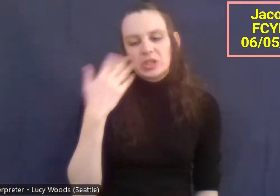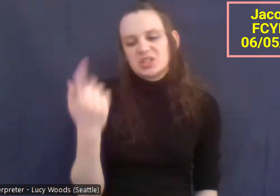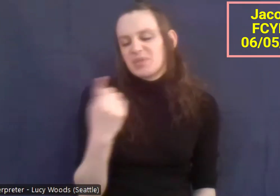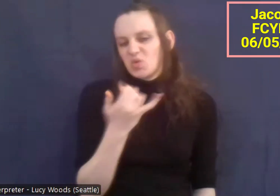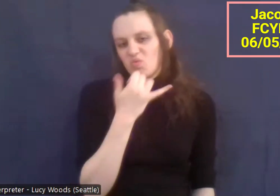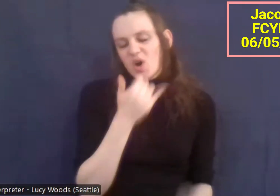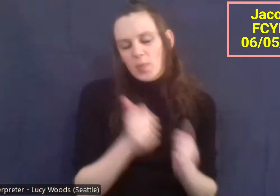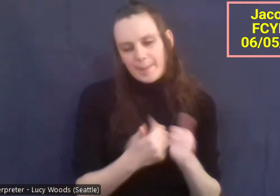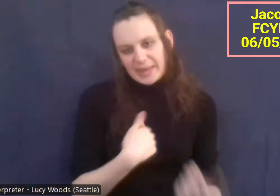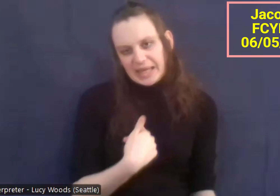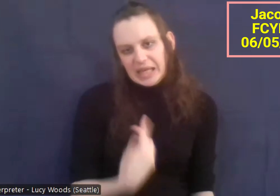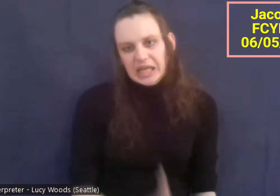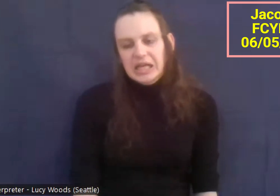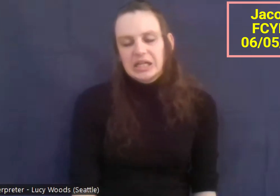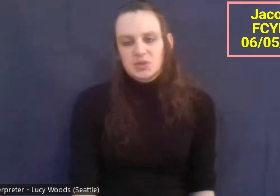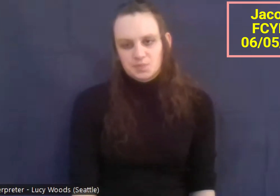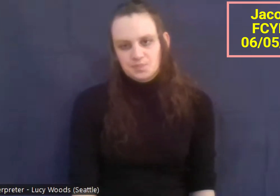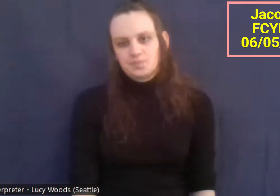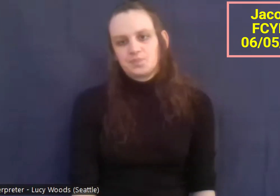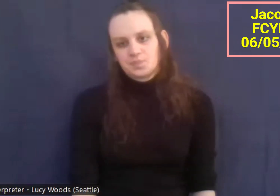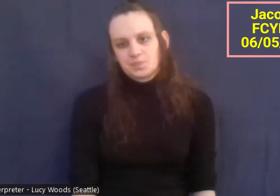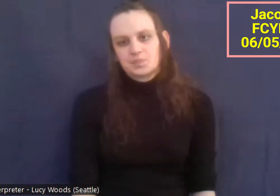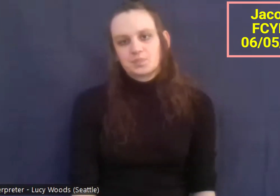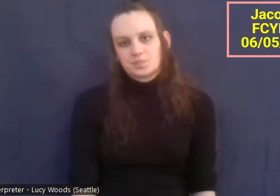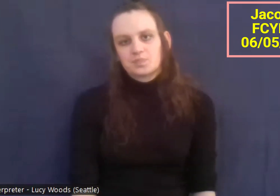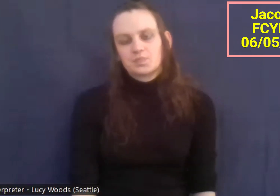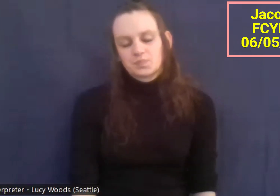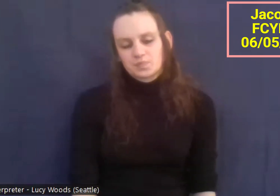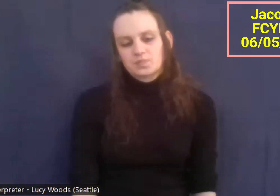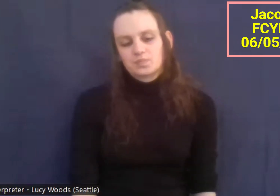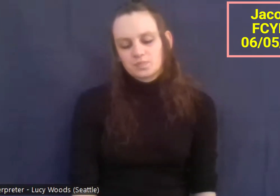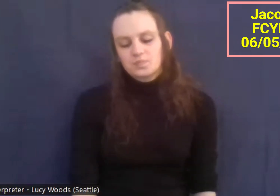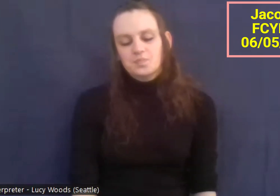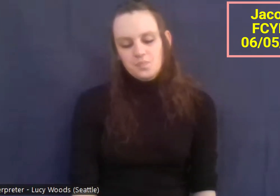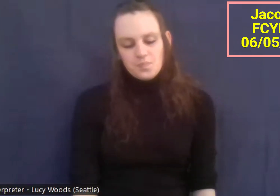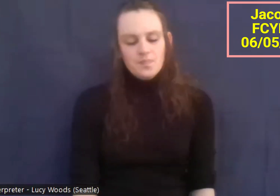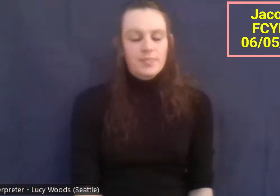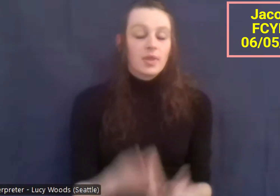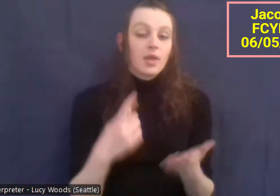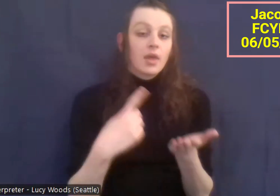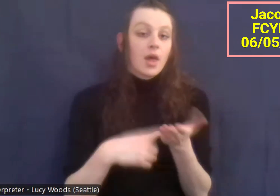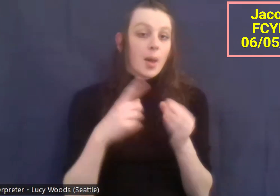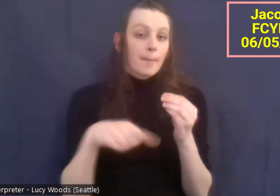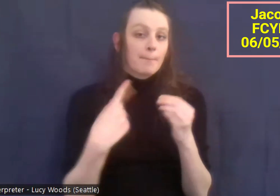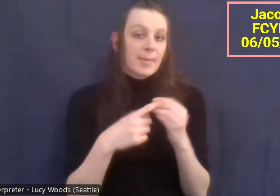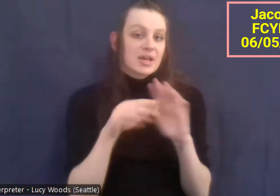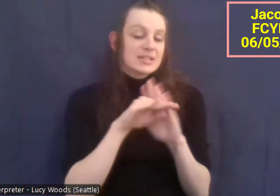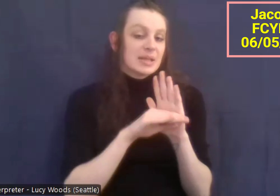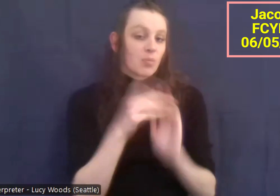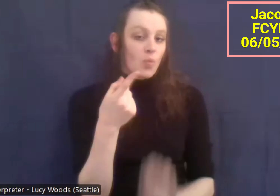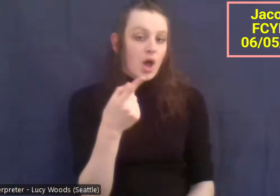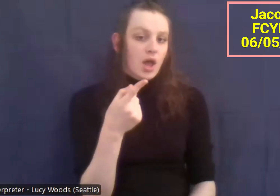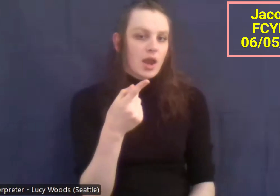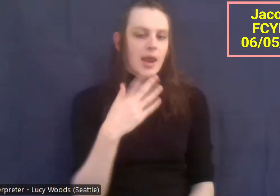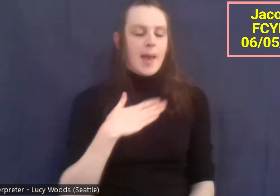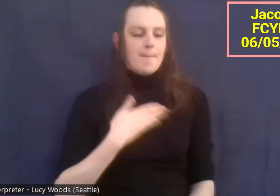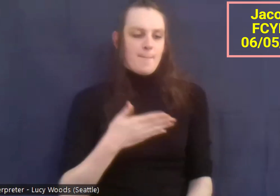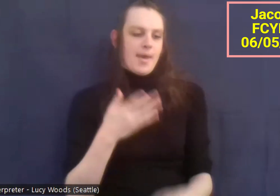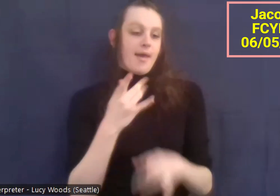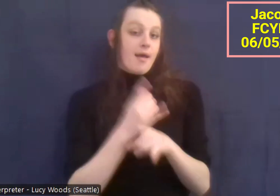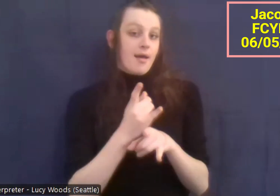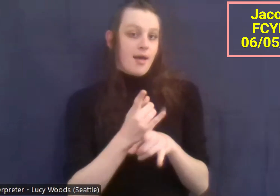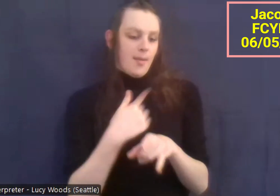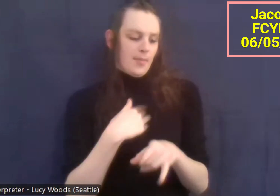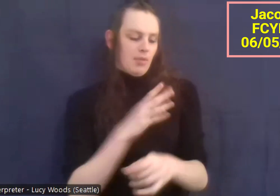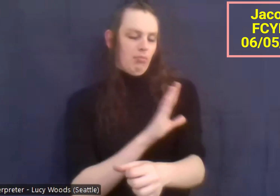me. And when I talk about step one, the first half of step one, powerlessness over alcohol,